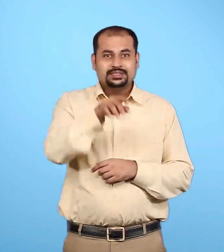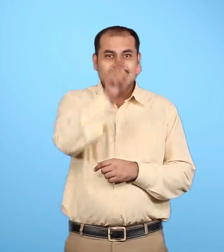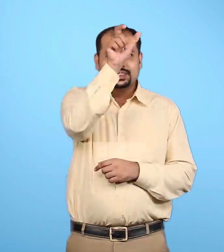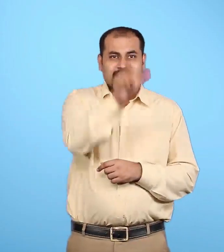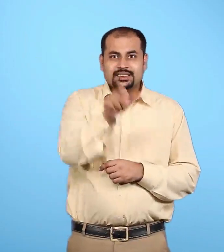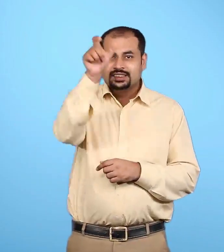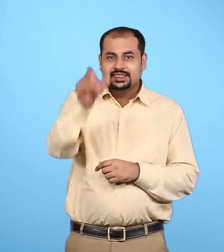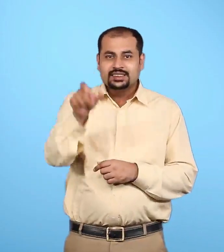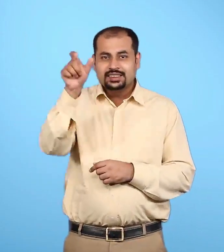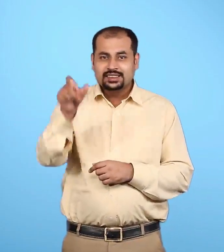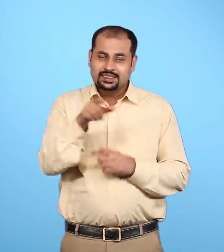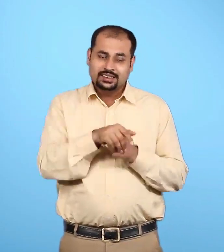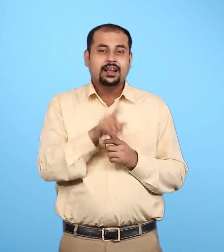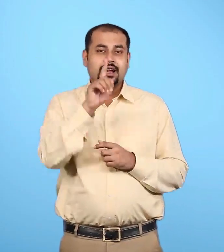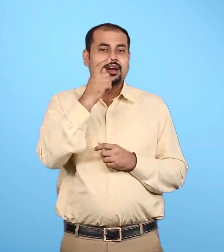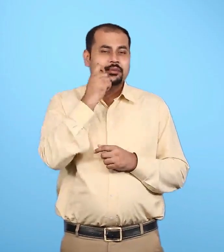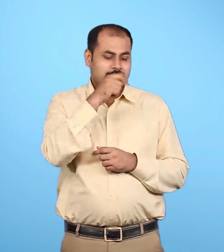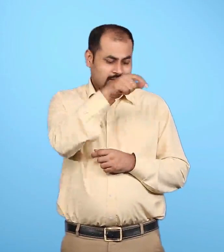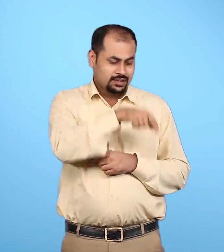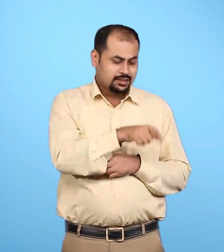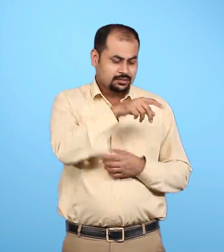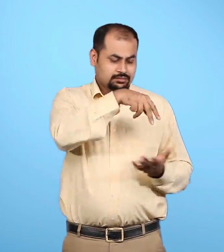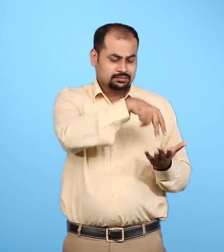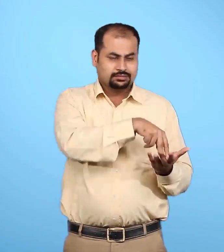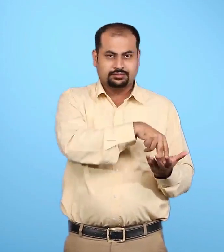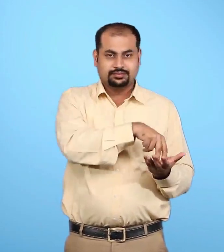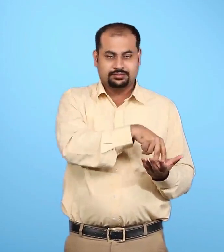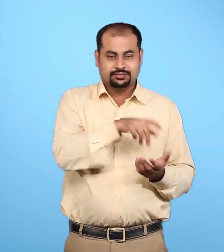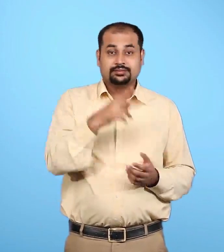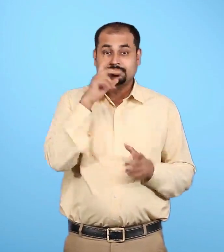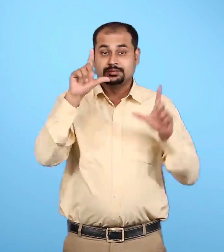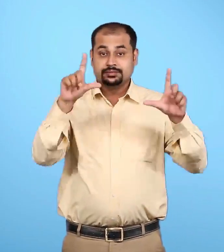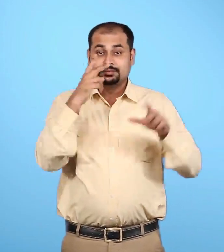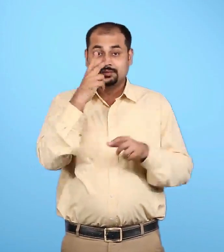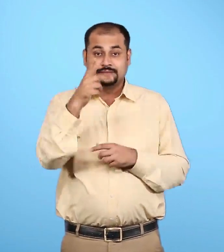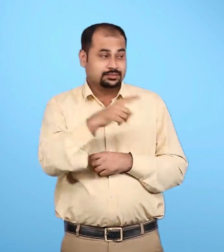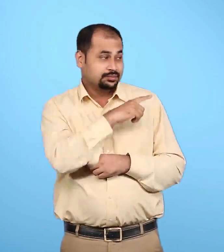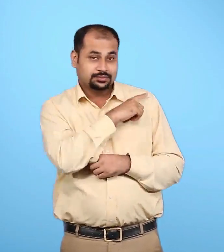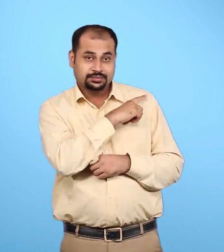Below this we see a picture of a boy standing on a beach